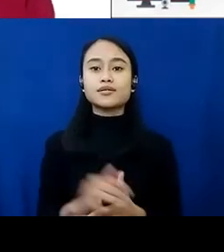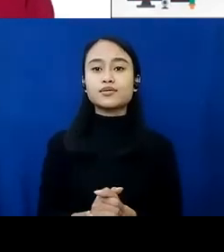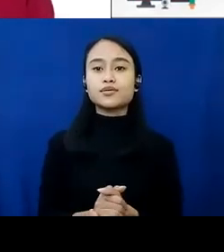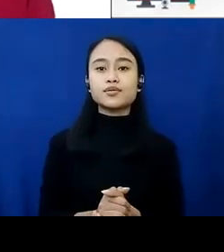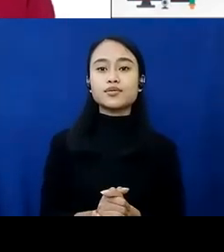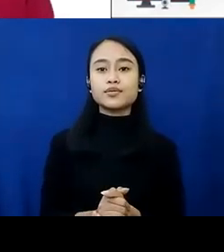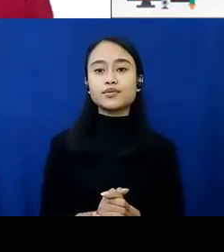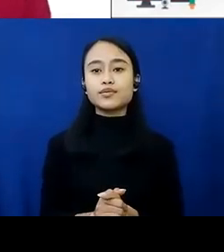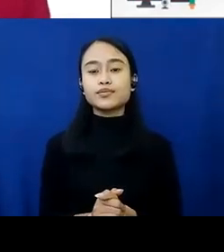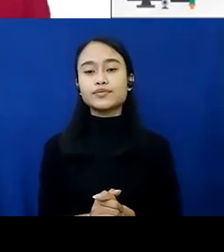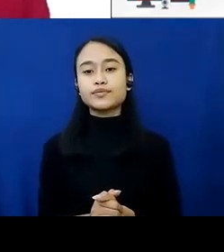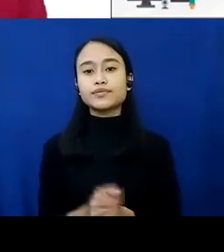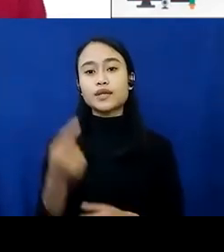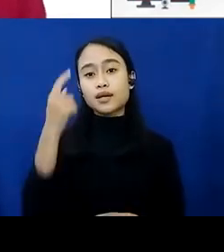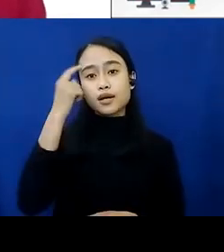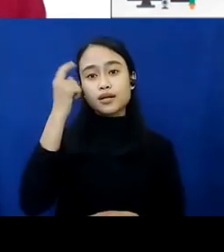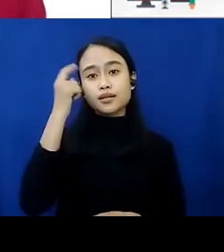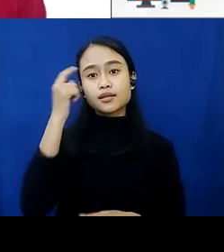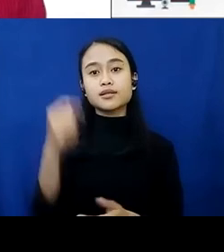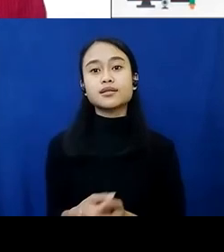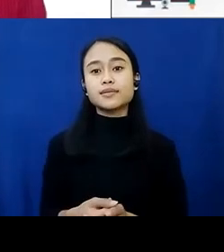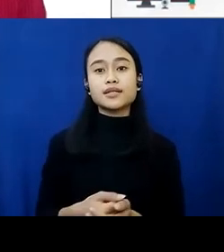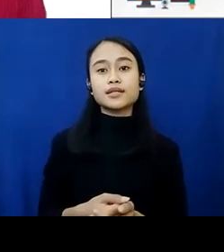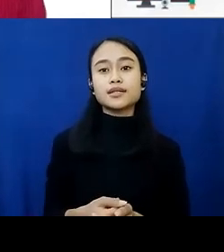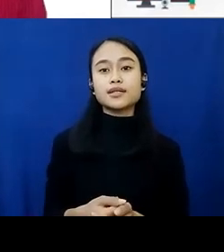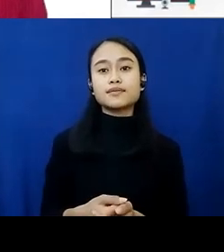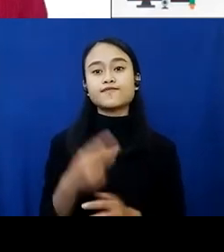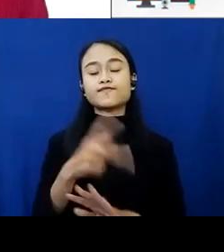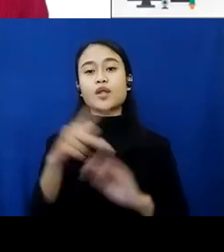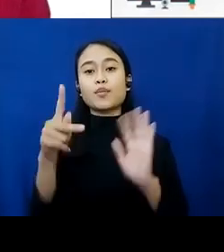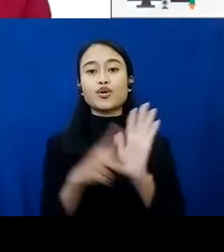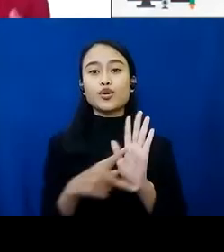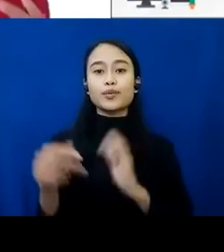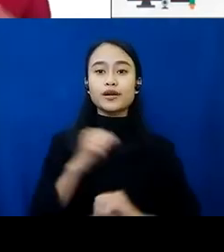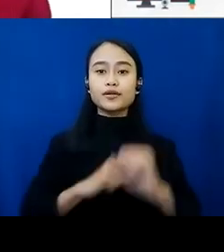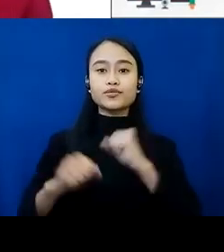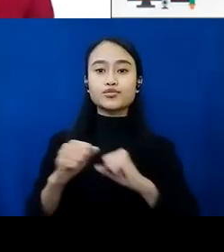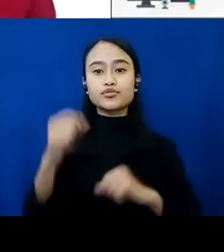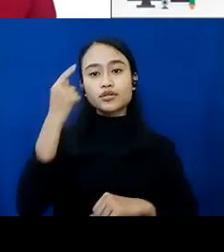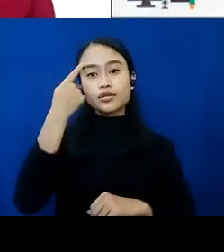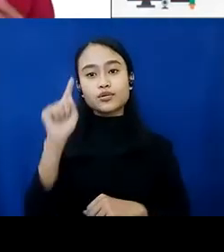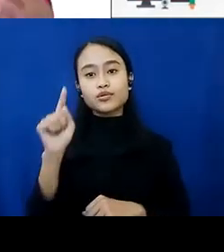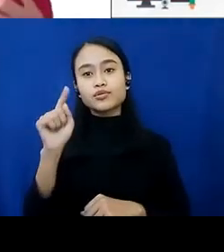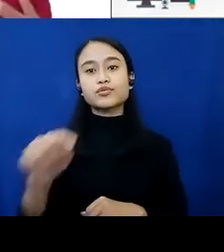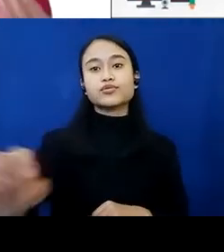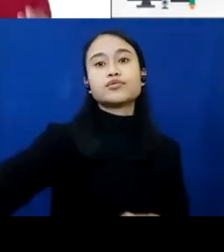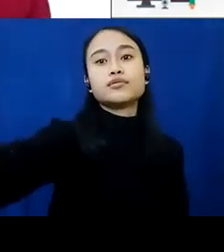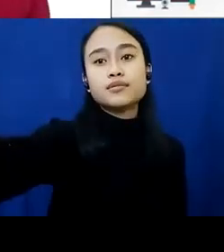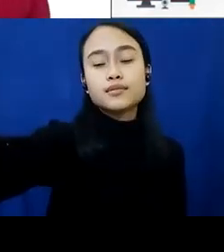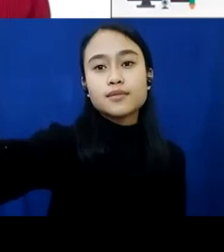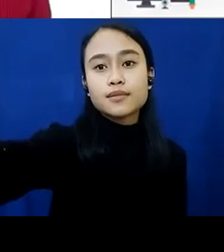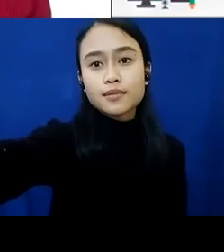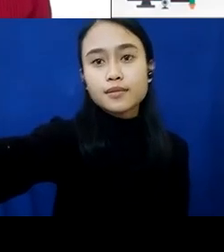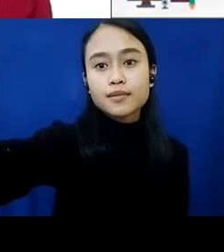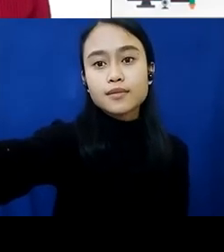to. So I think that's why most of our programming efforts go towards strengthening the community's knowledge